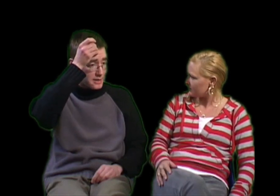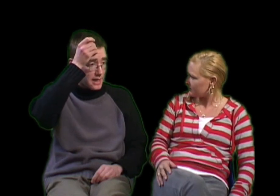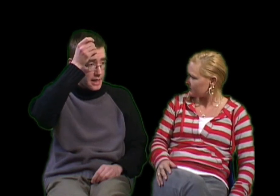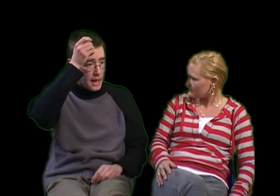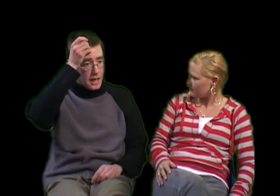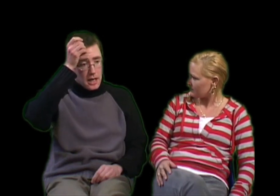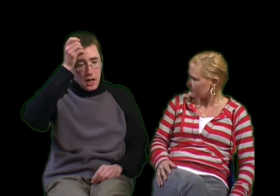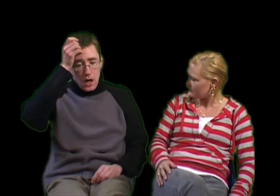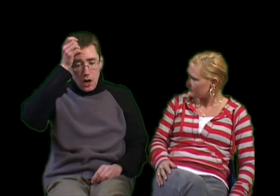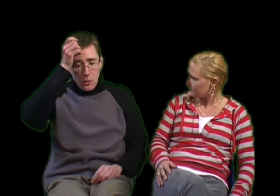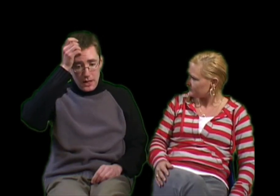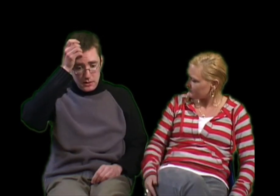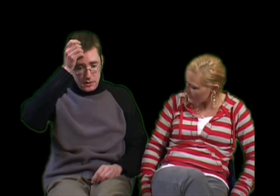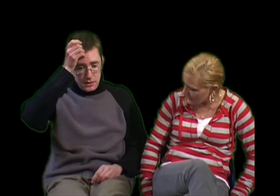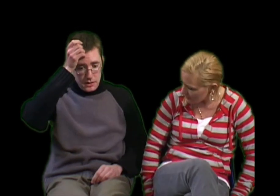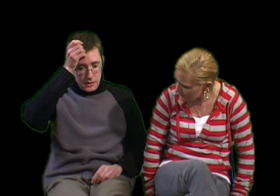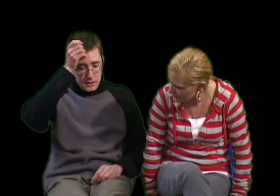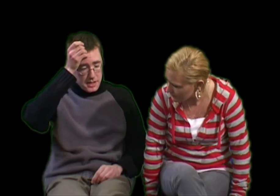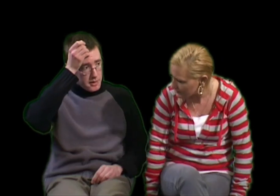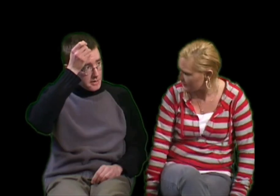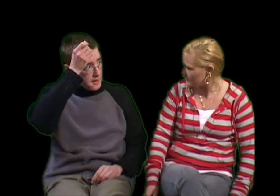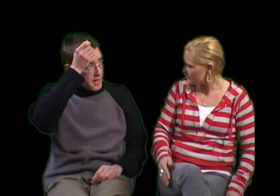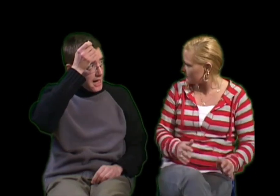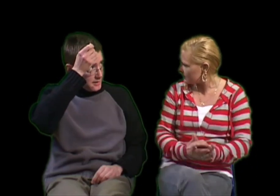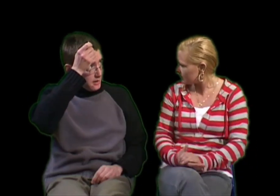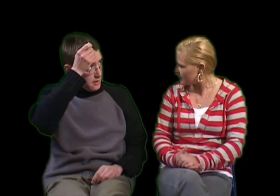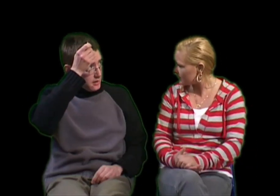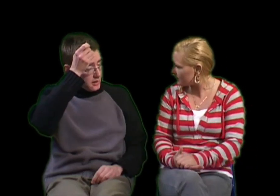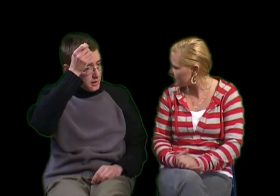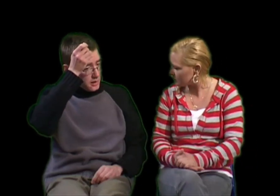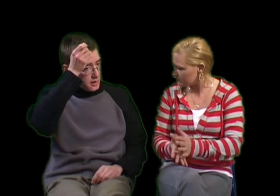Wednesday. Yeah. Well, yeah. And you sent me round to give her a hand.